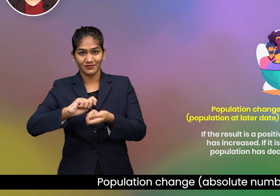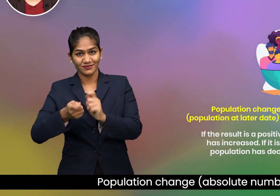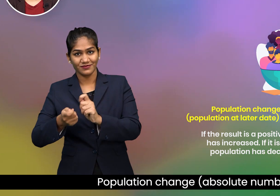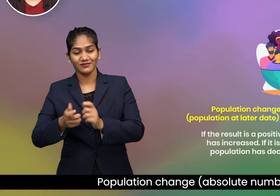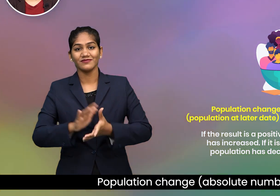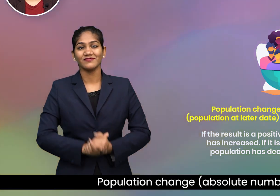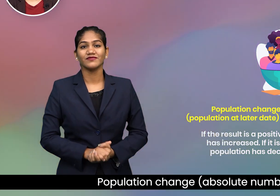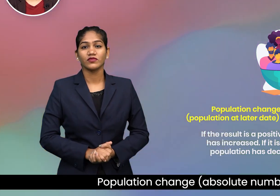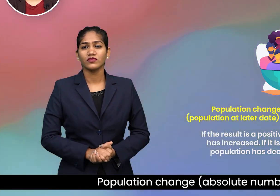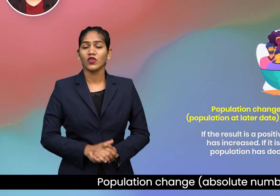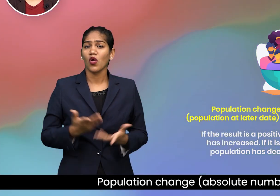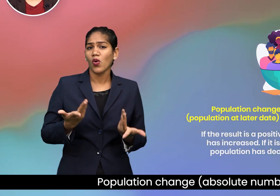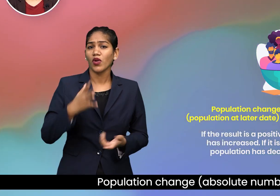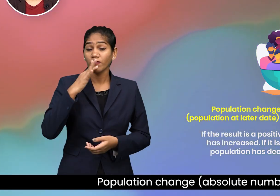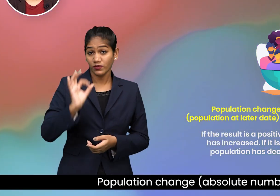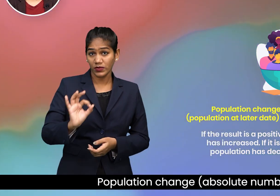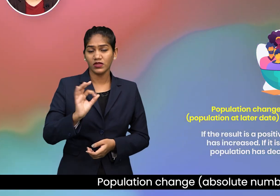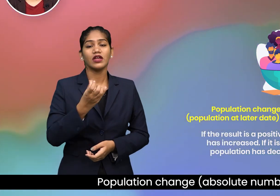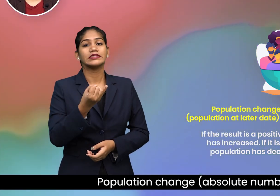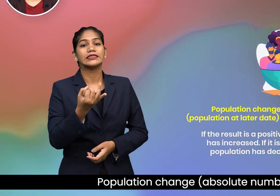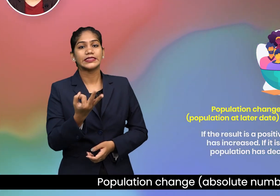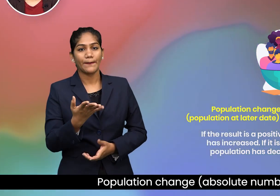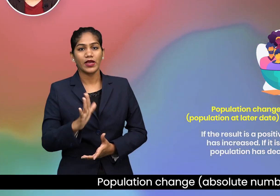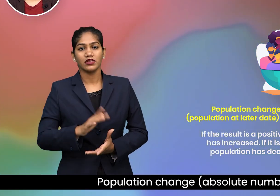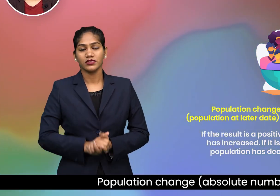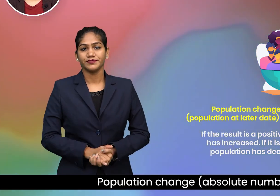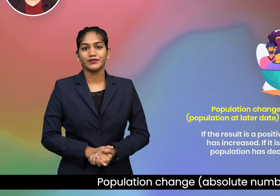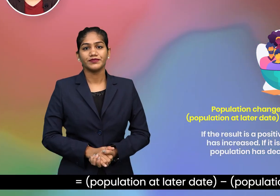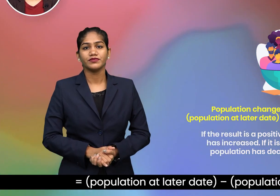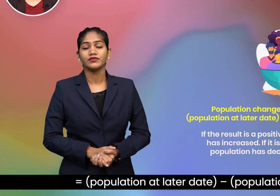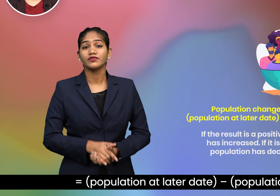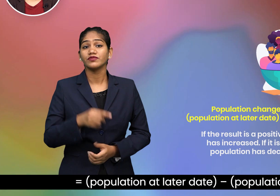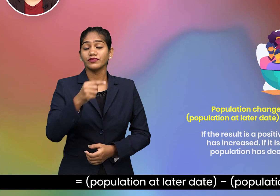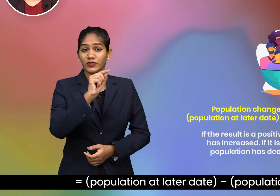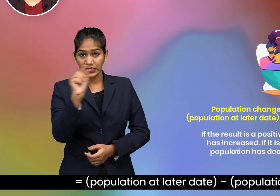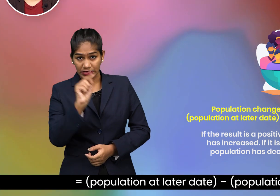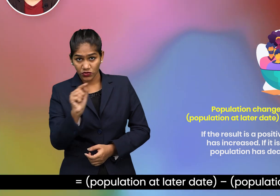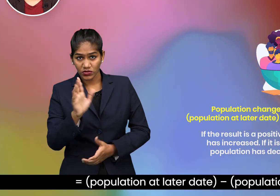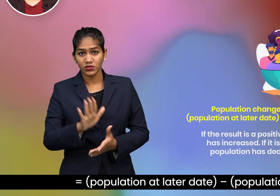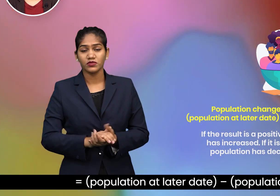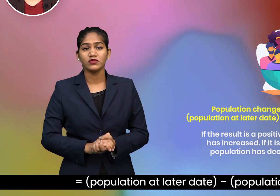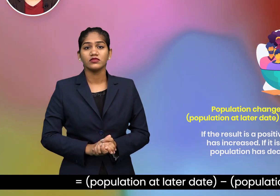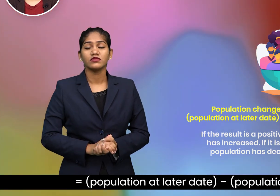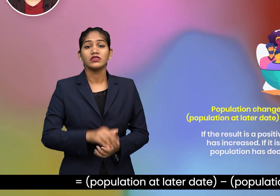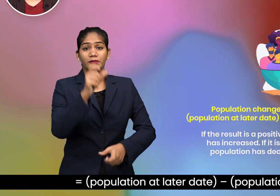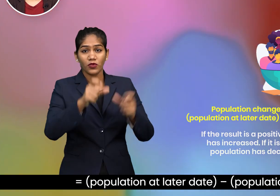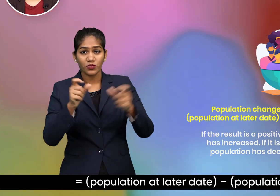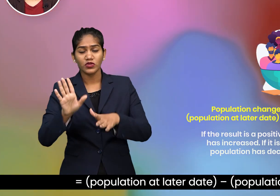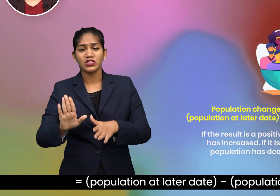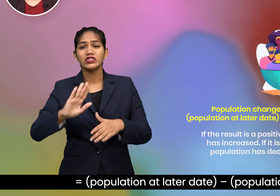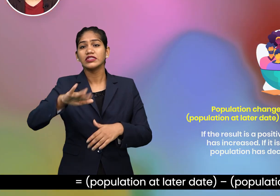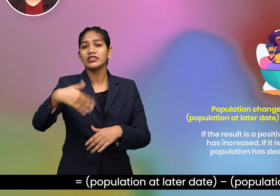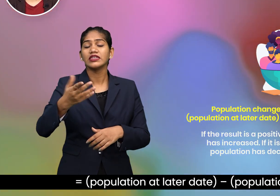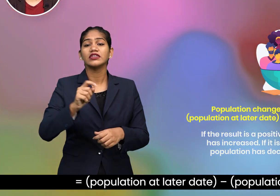Population change or absolute numbers is equal to population at